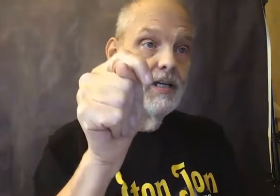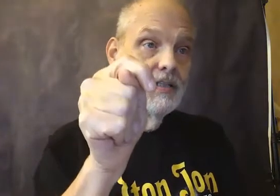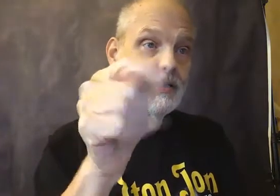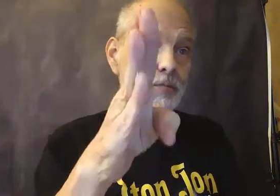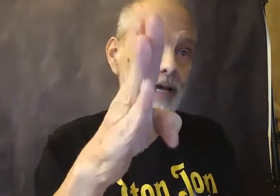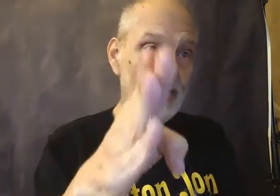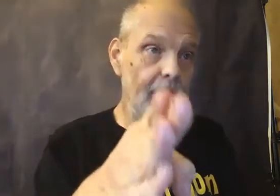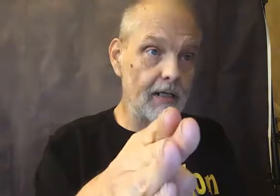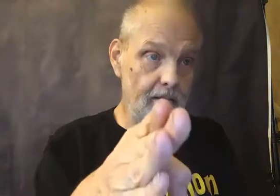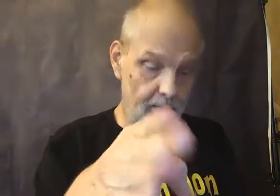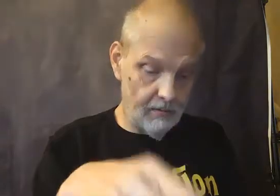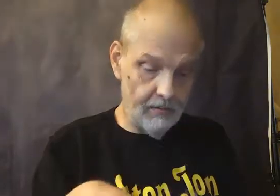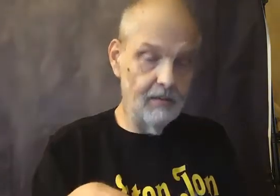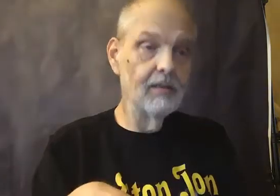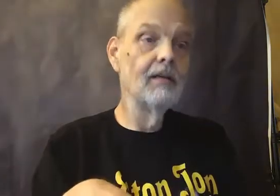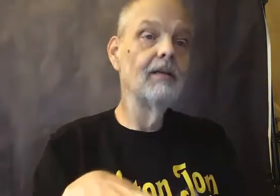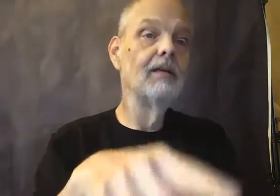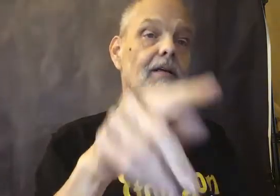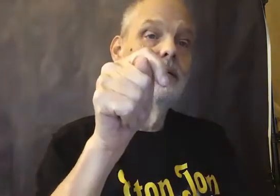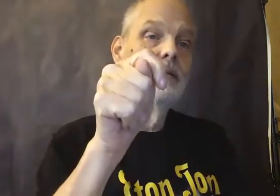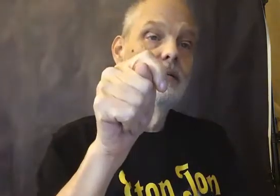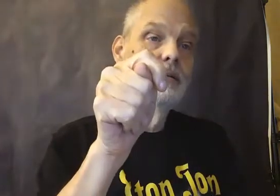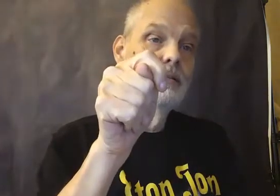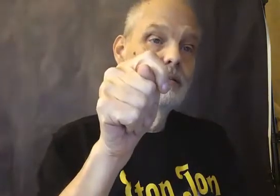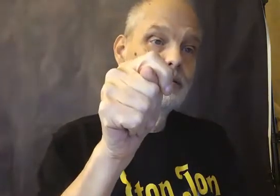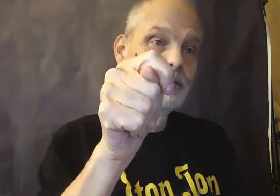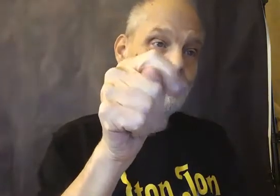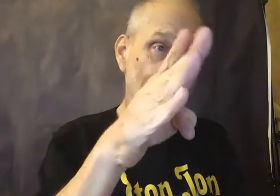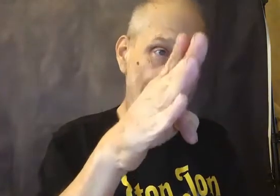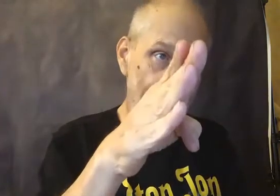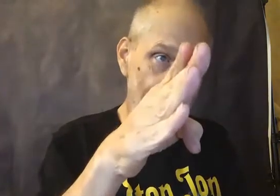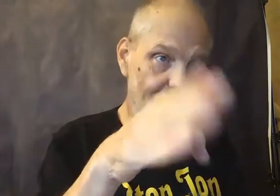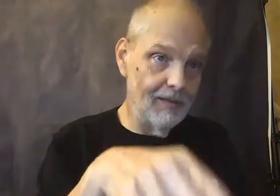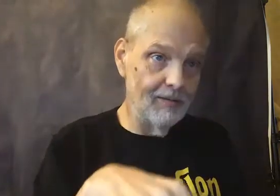too bad. Too bad.